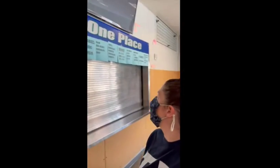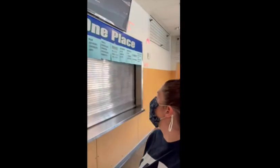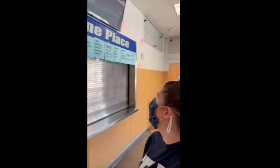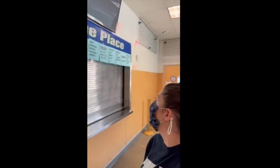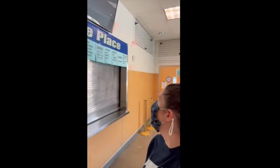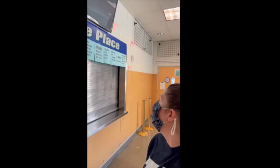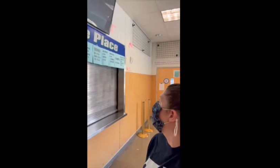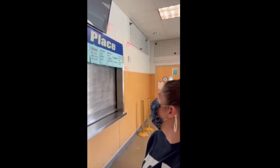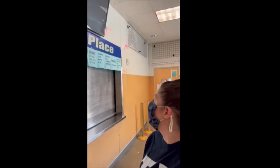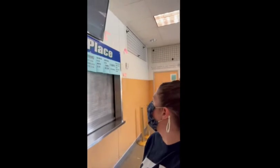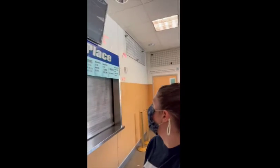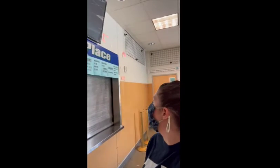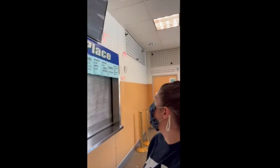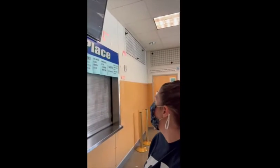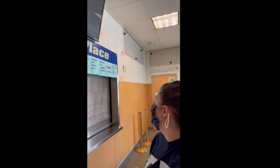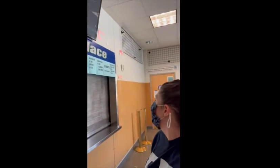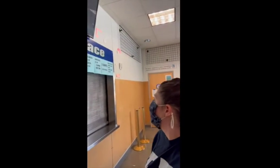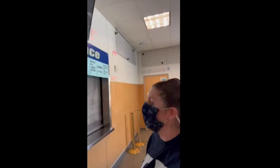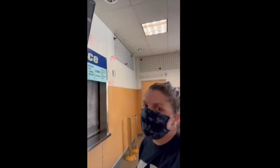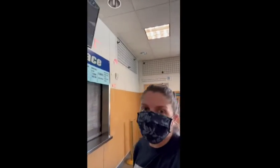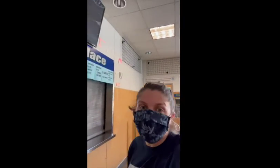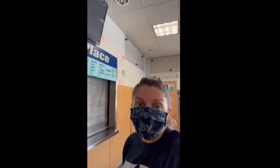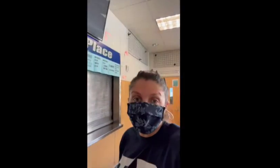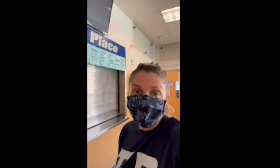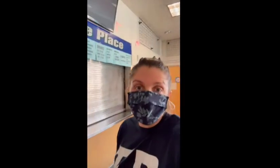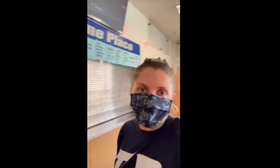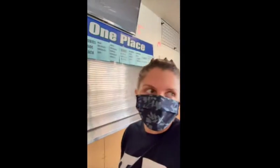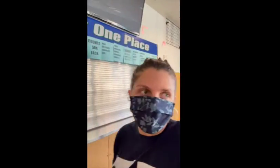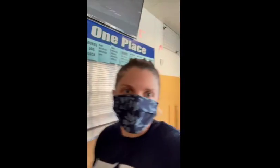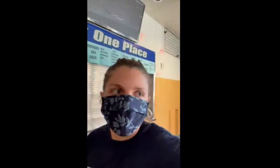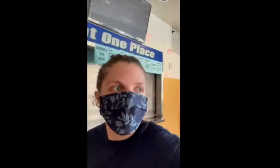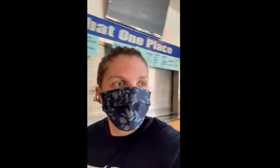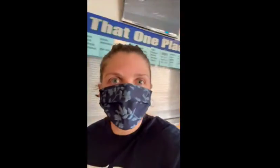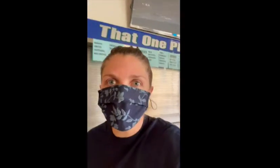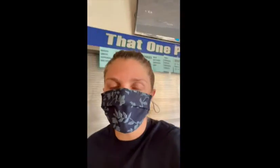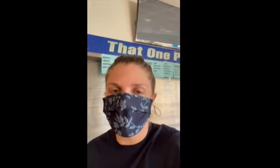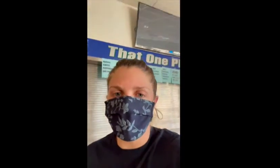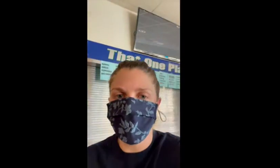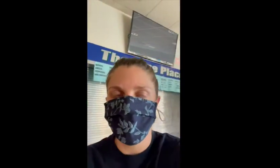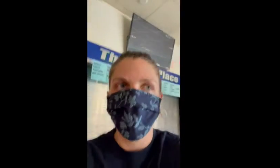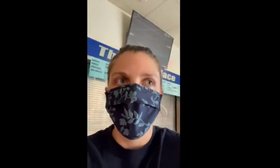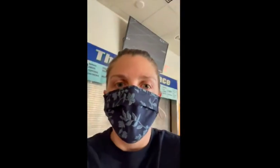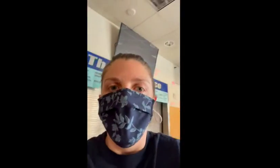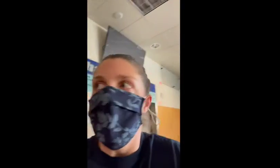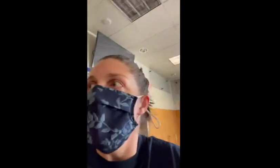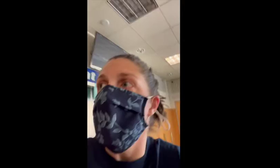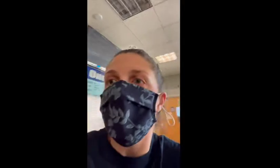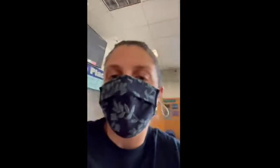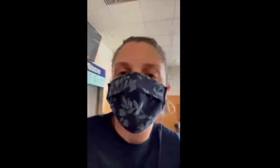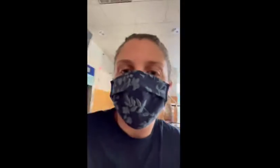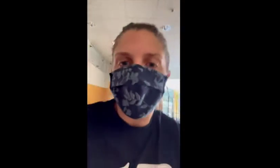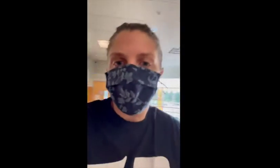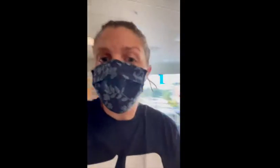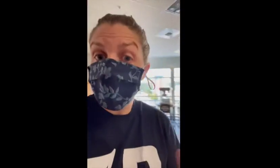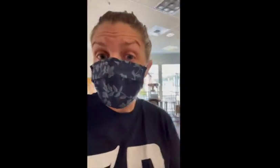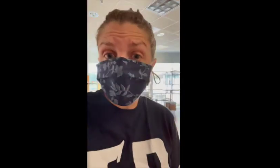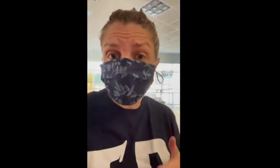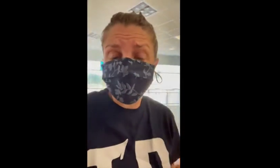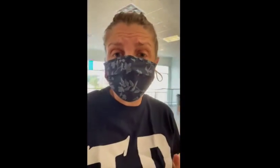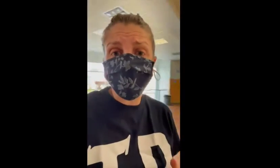pizza, cookies, different kinds of drinks, all of that. Super fun. All right, one thing that can be